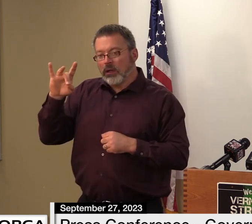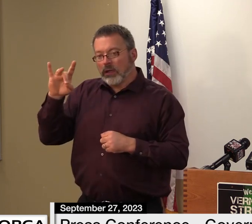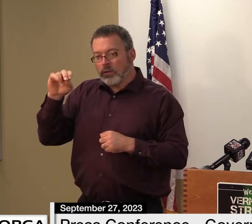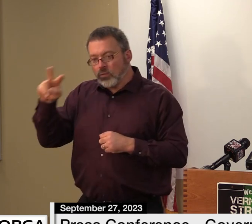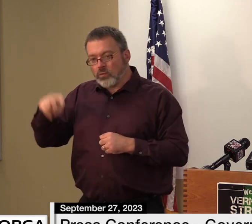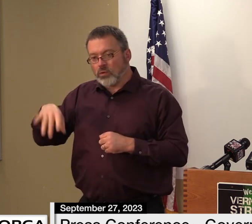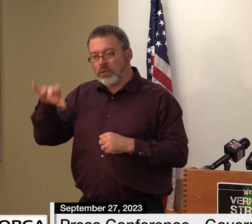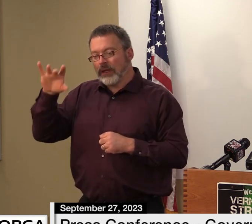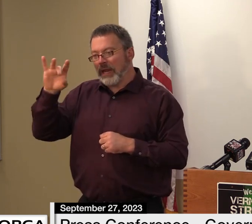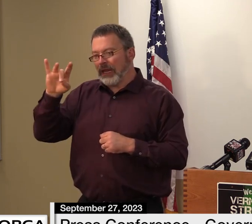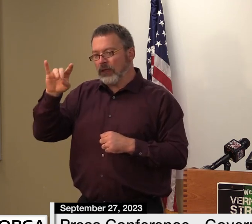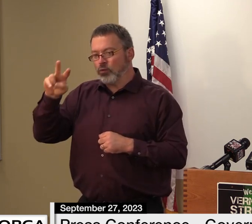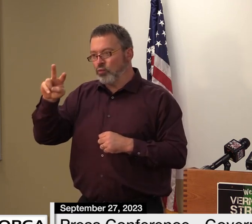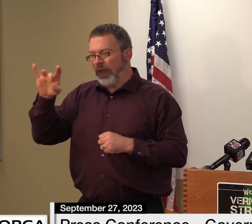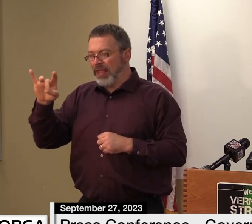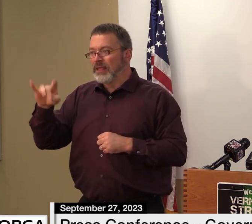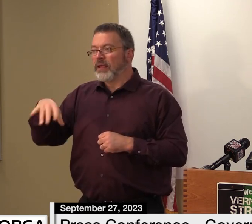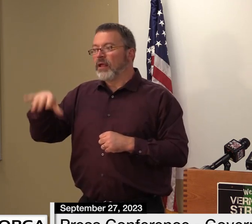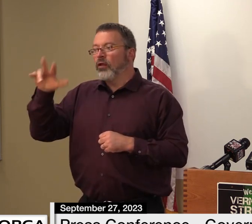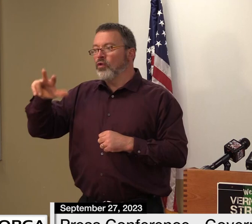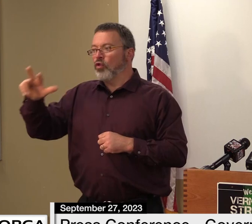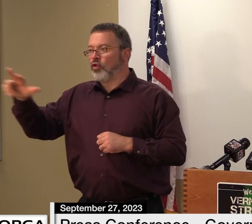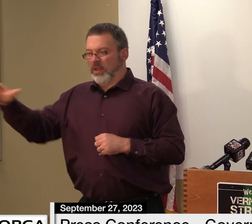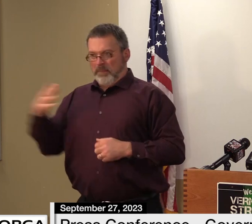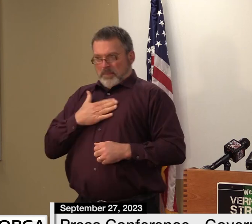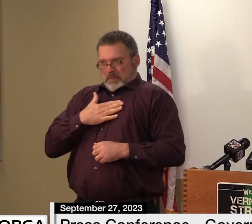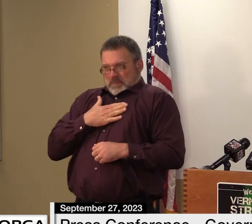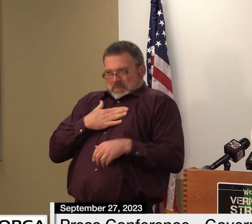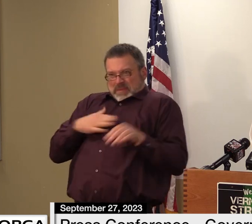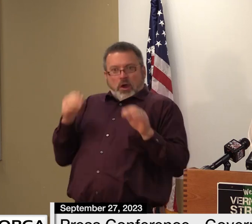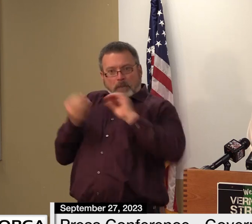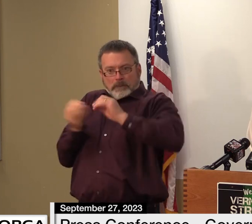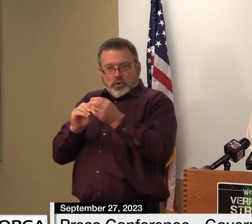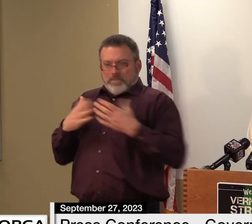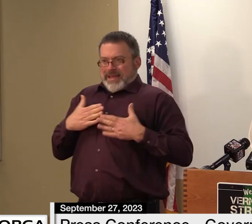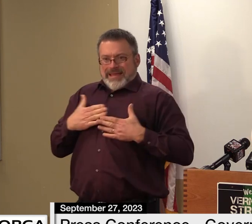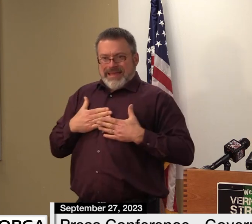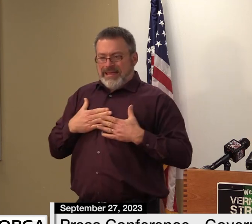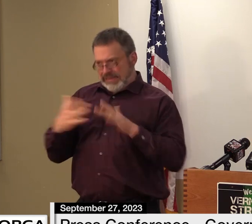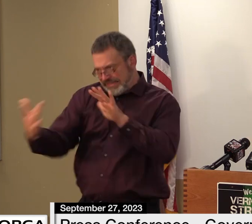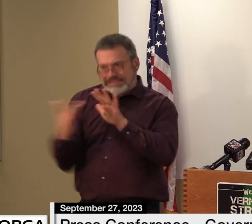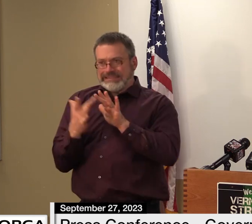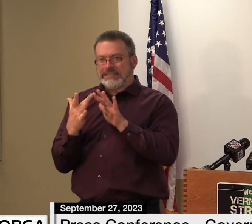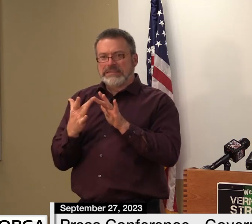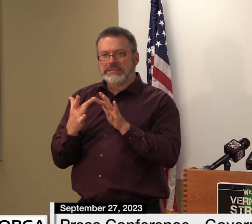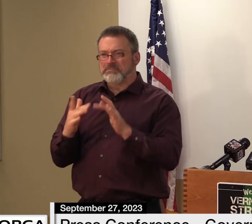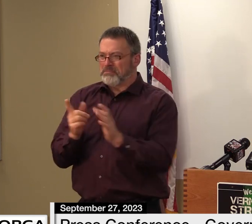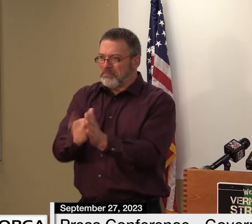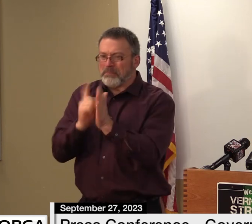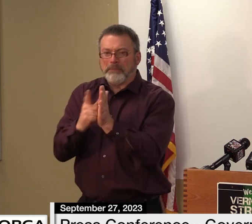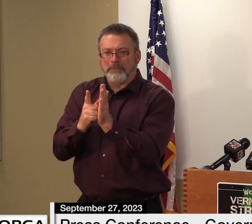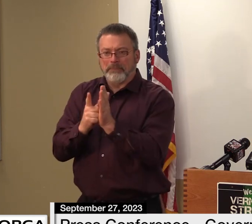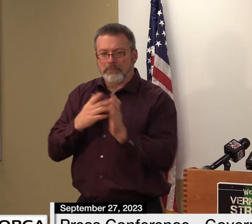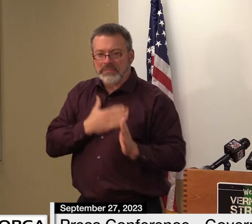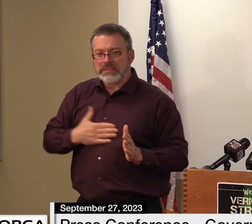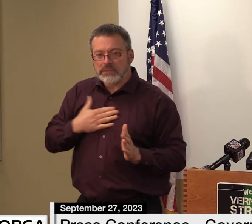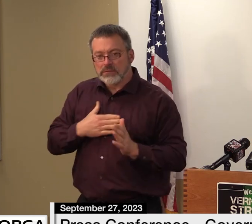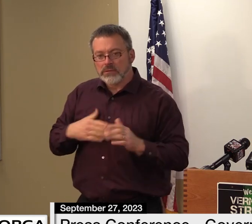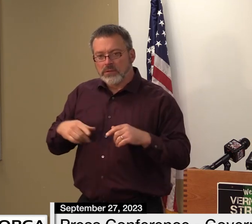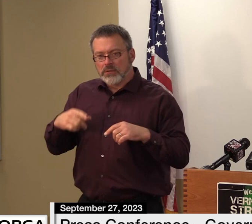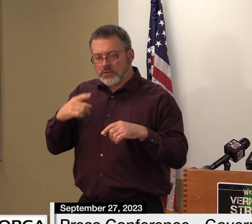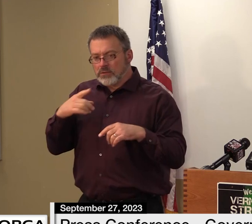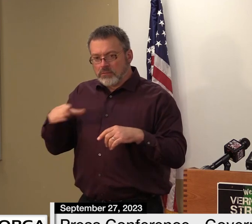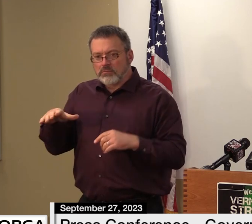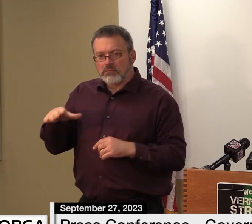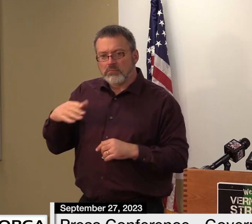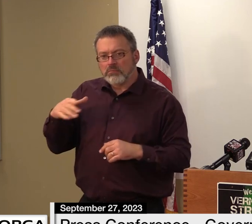828-3333 and we'll get the information we need over the phone. And if you know someone in this situation, ask them if